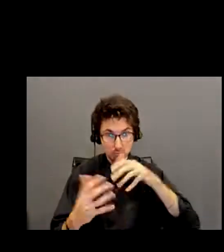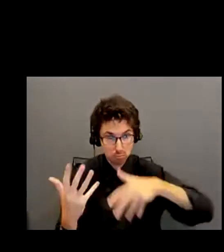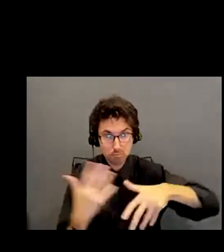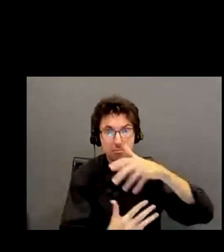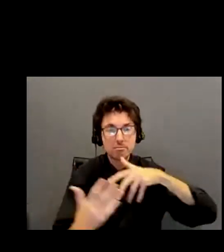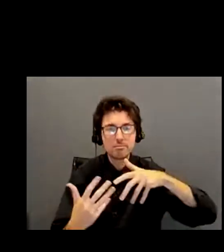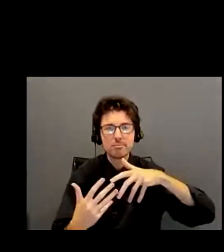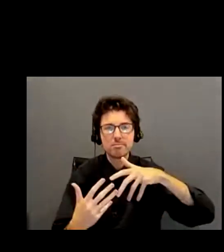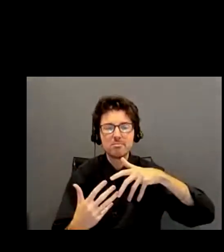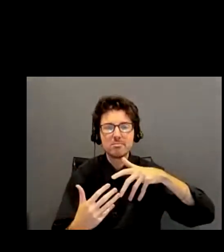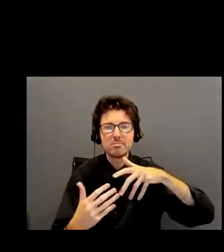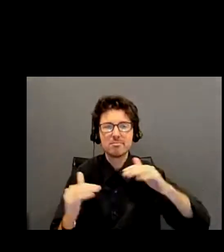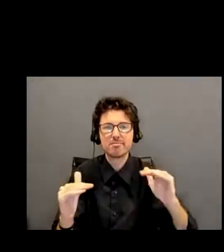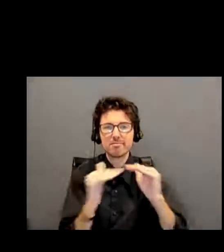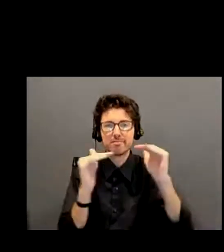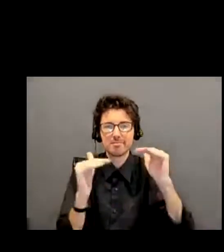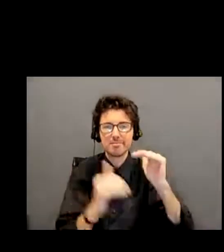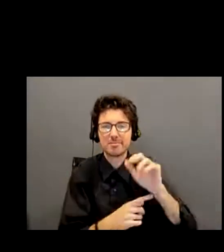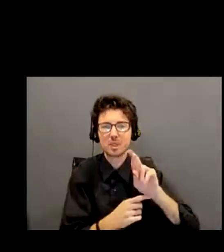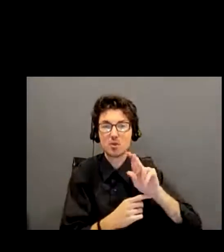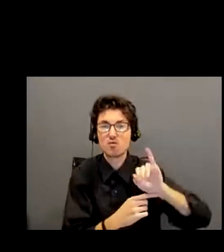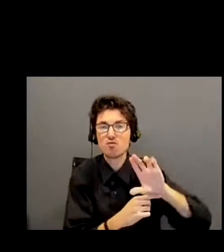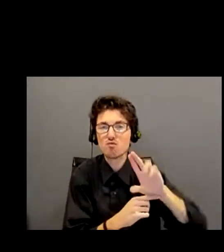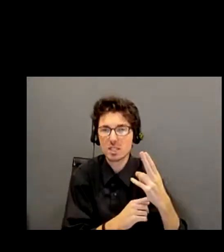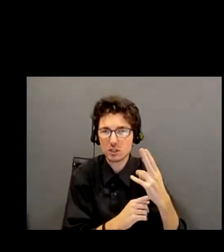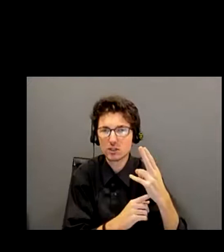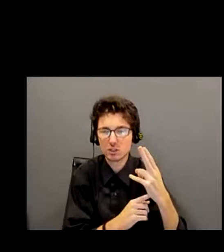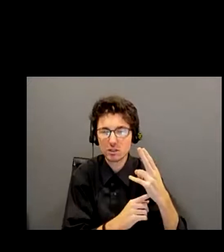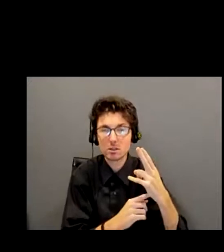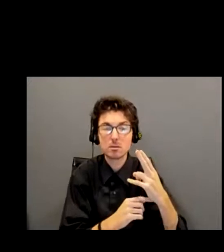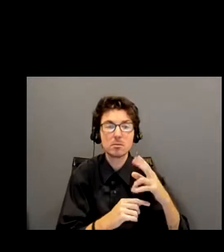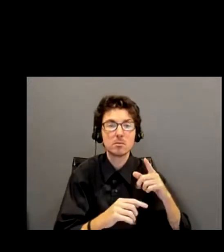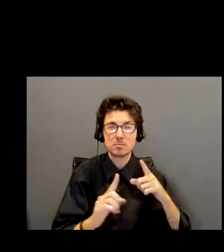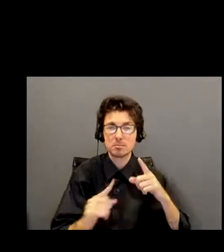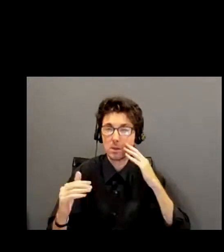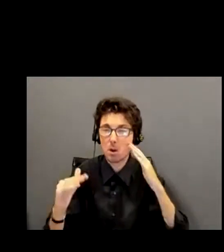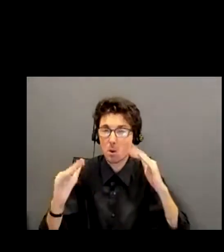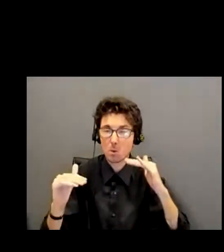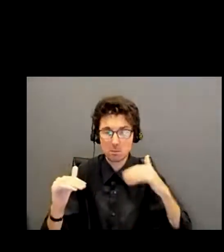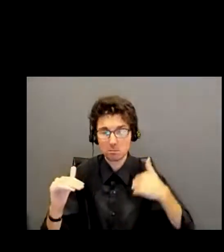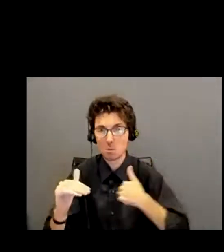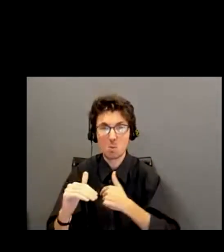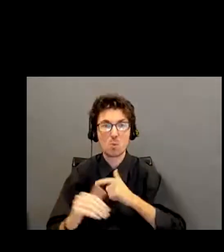be part of the change. And I hope that with your support, I will be.